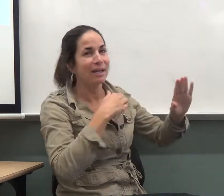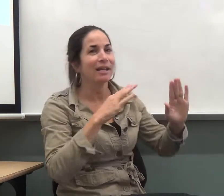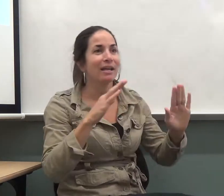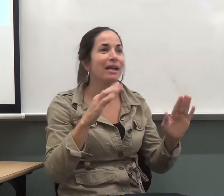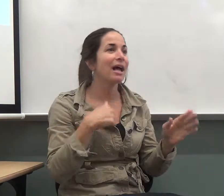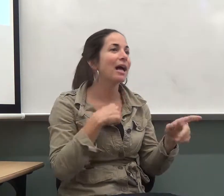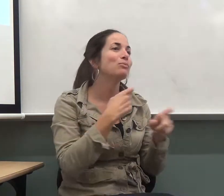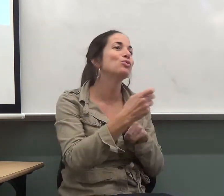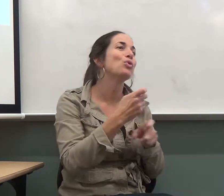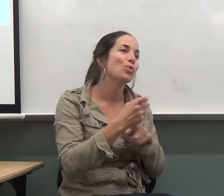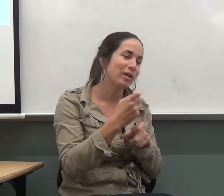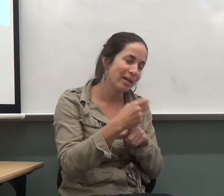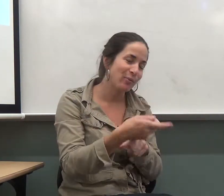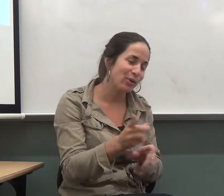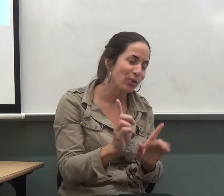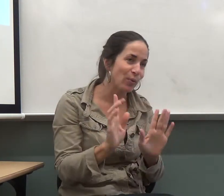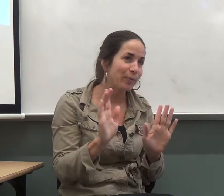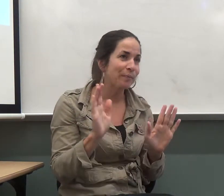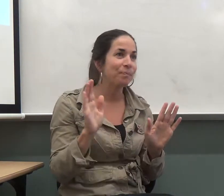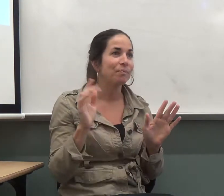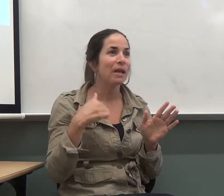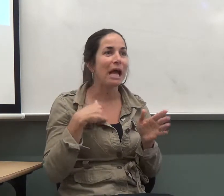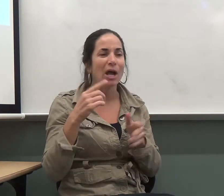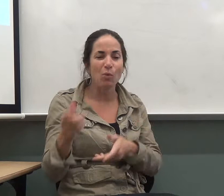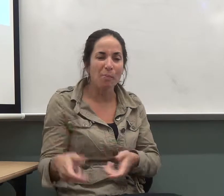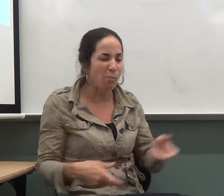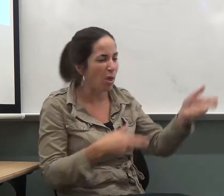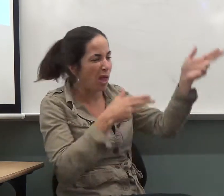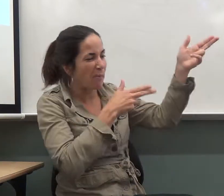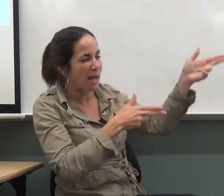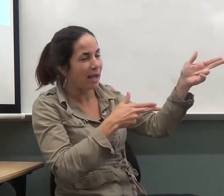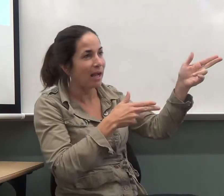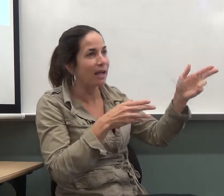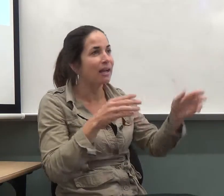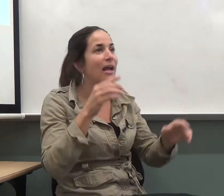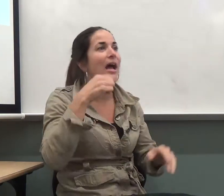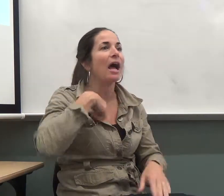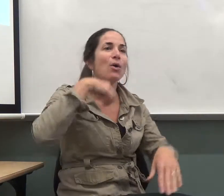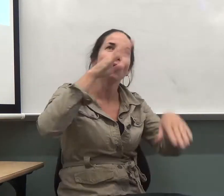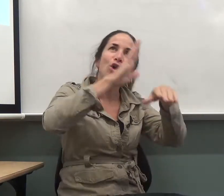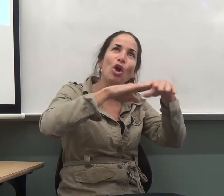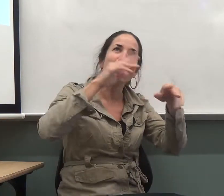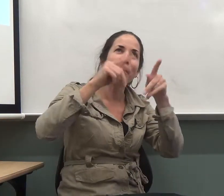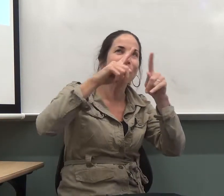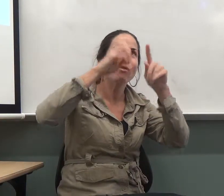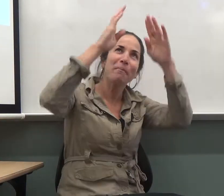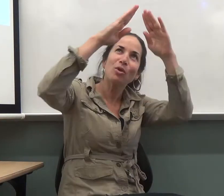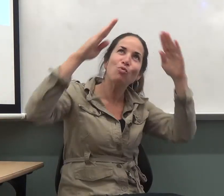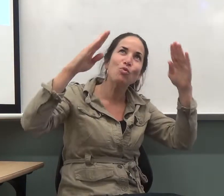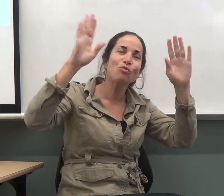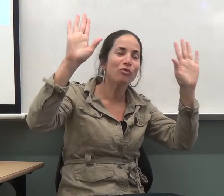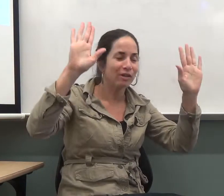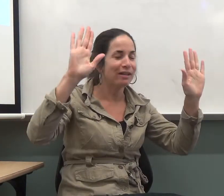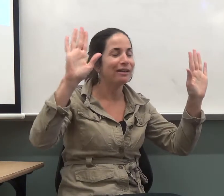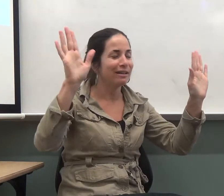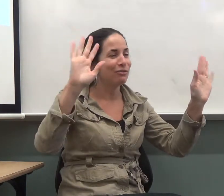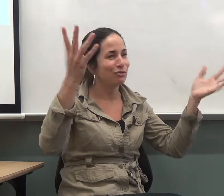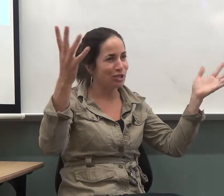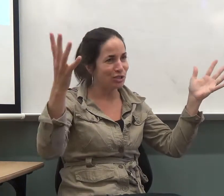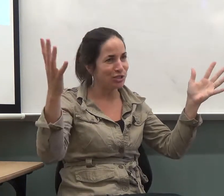before 9. So I don't want to know about it. Okay, enough. So we would all be afraid if something happened like that. We don't